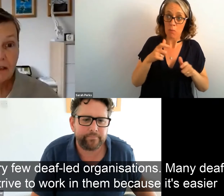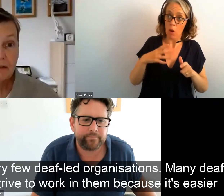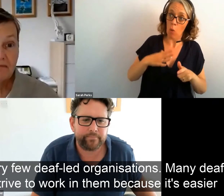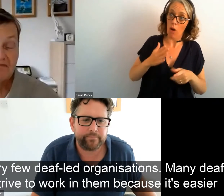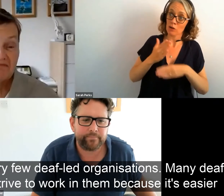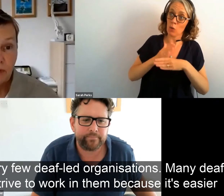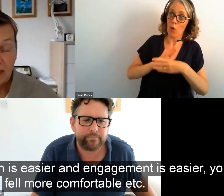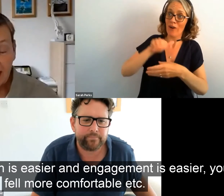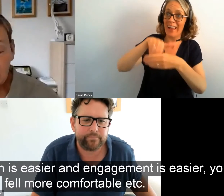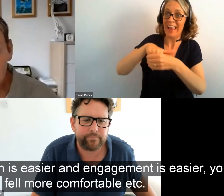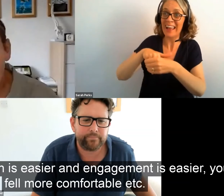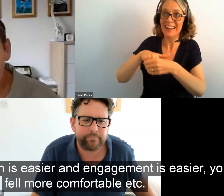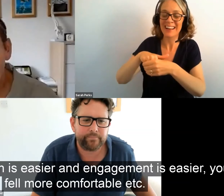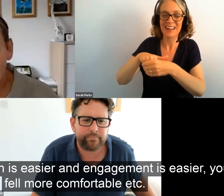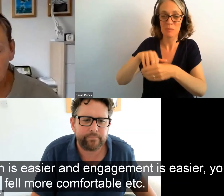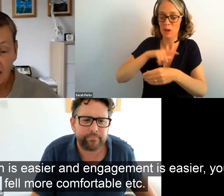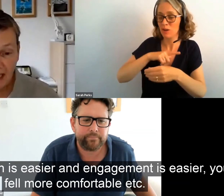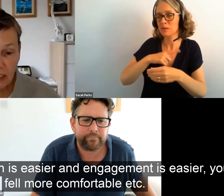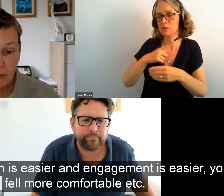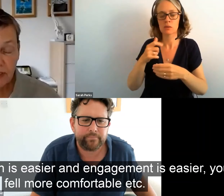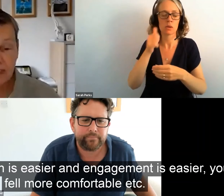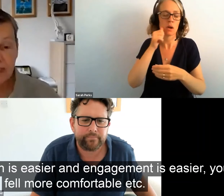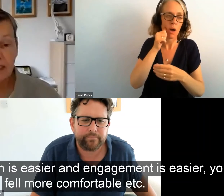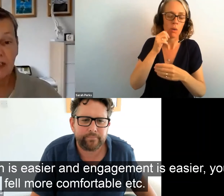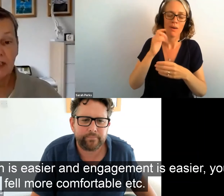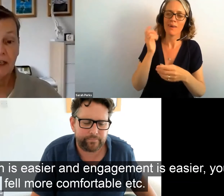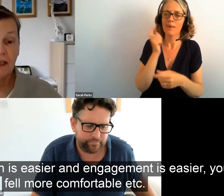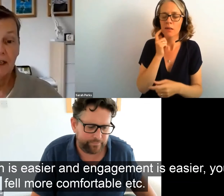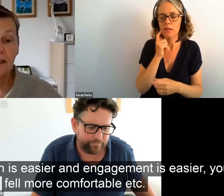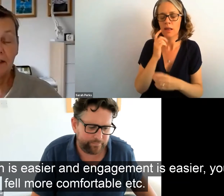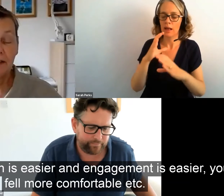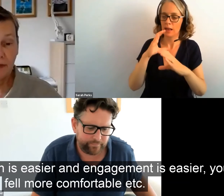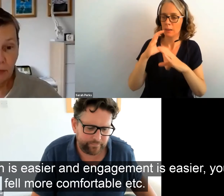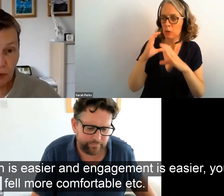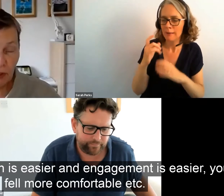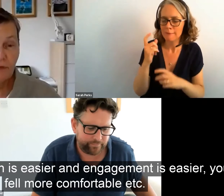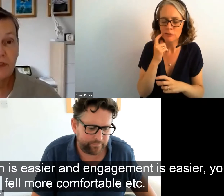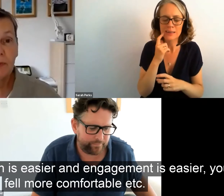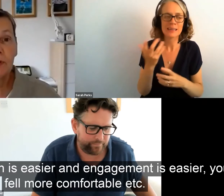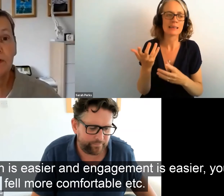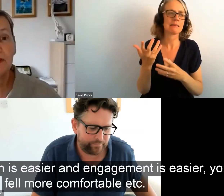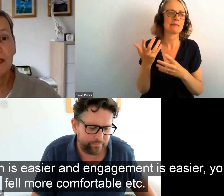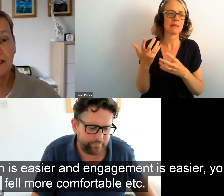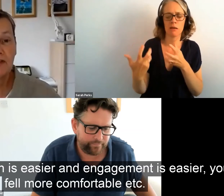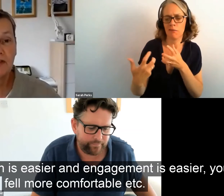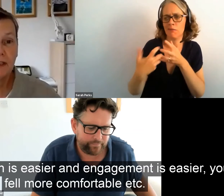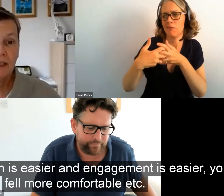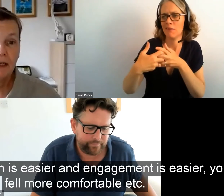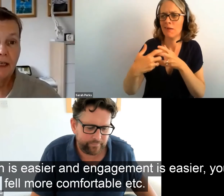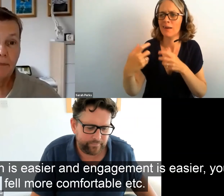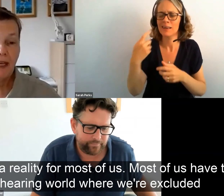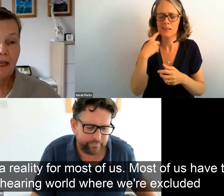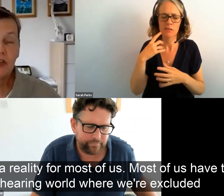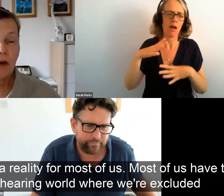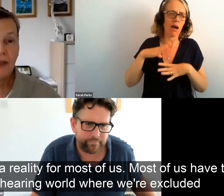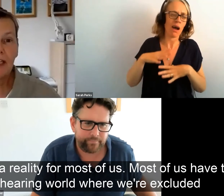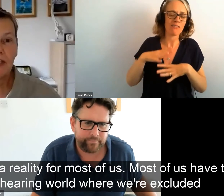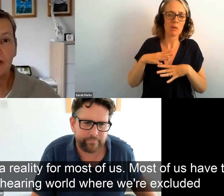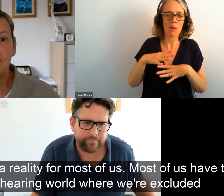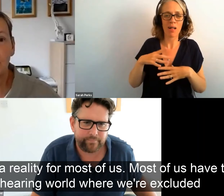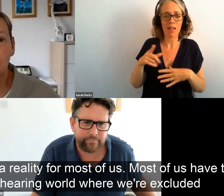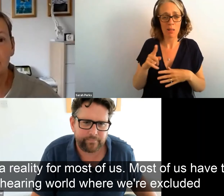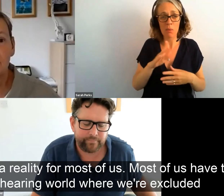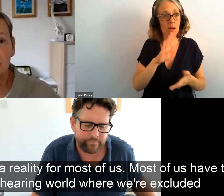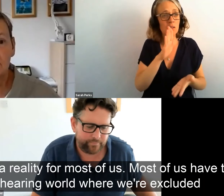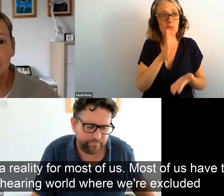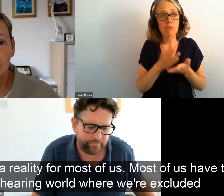it's easier. Communication is easier, engagement is easier, you feel more comfortable, etc. But that's not a